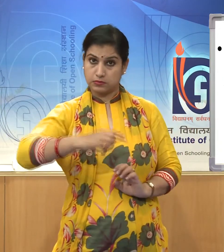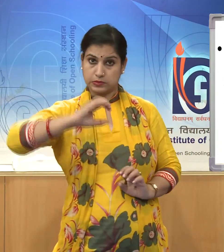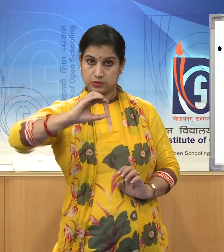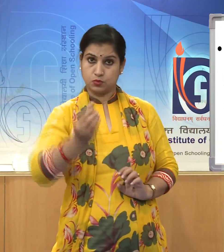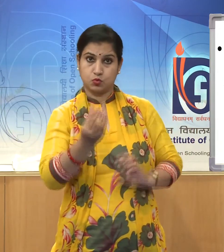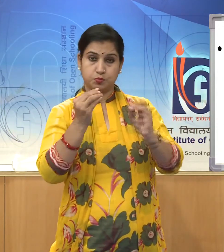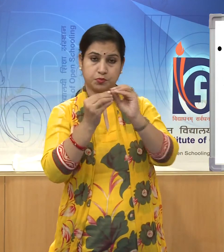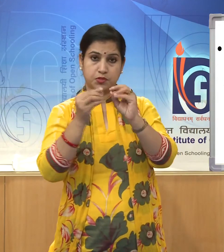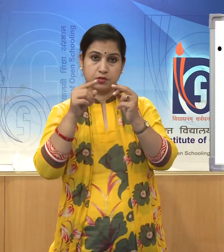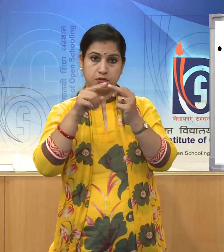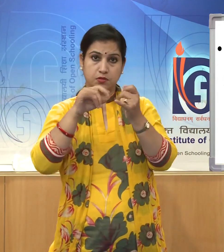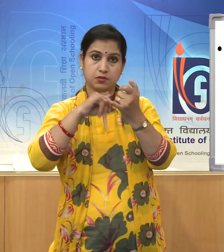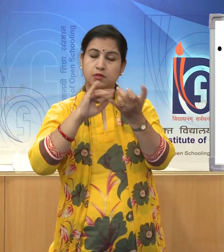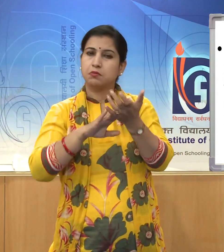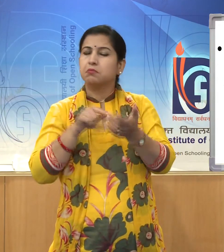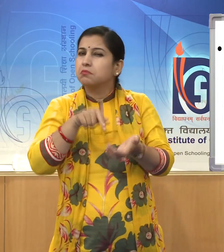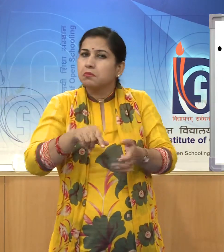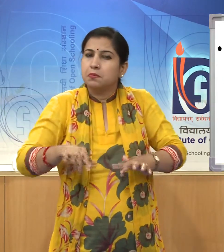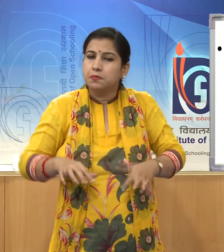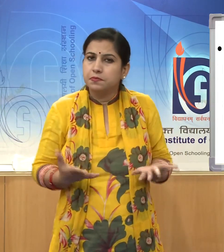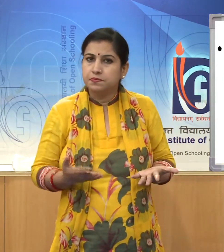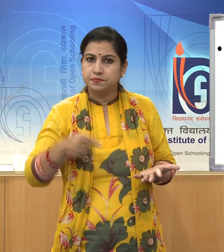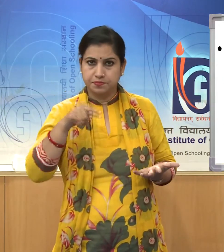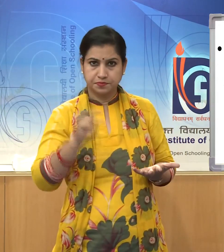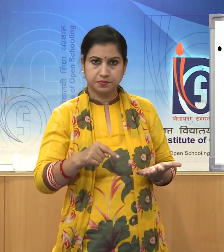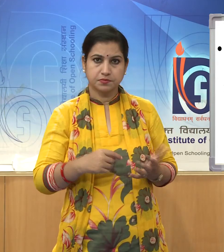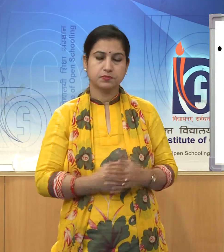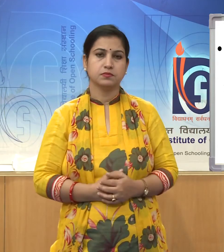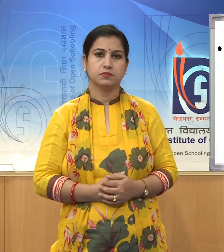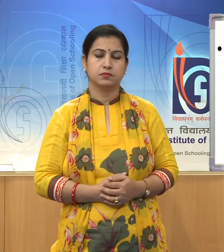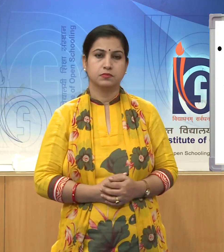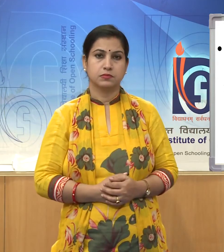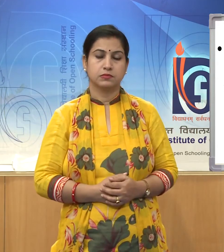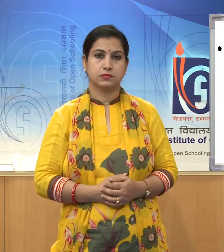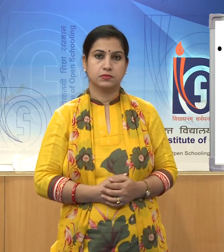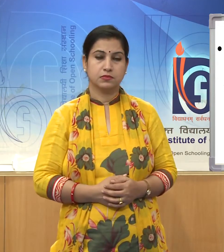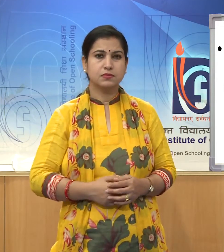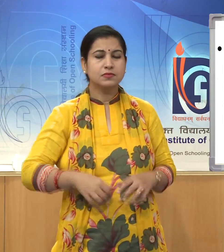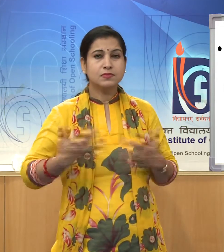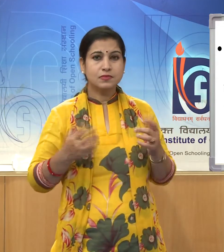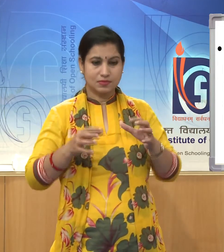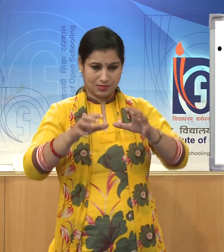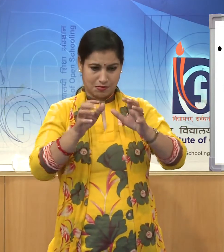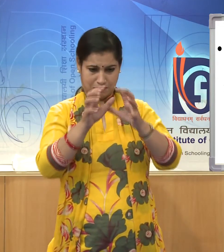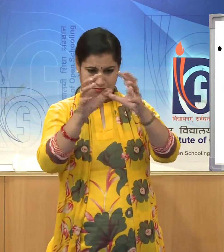Cubism is basically the breaking of three-dimensional